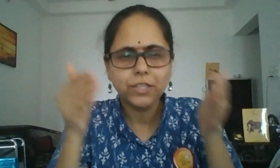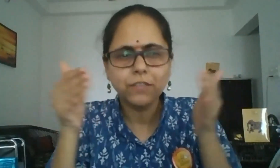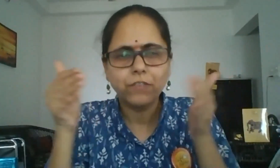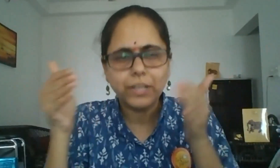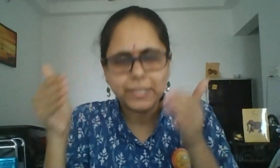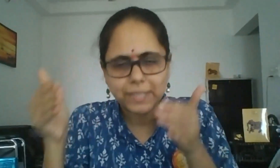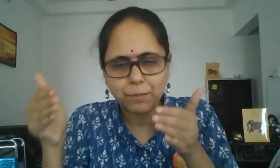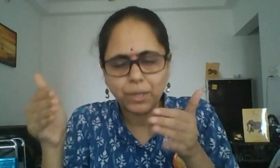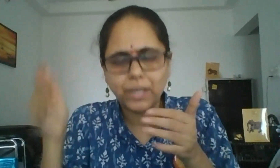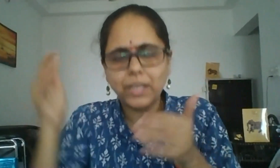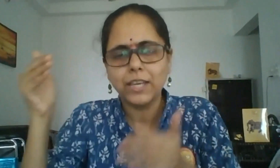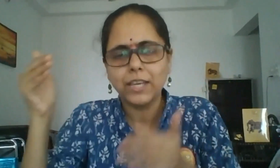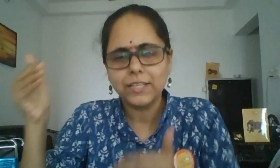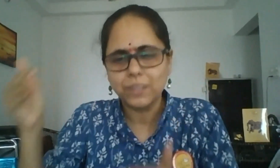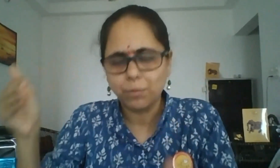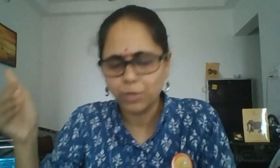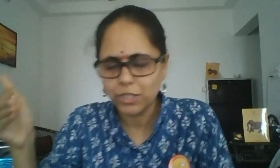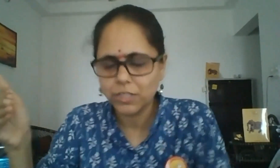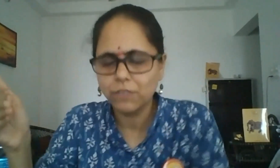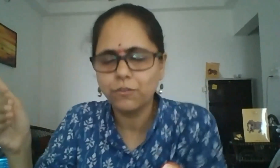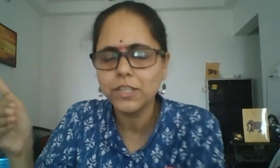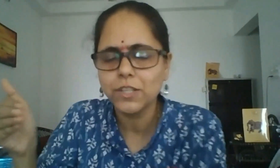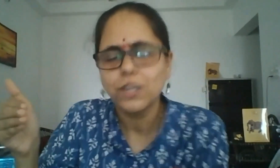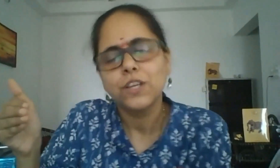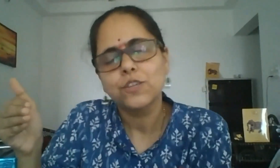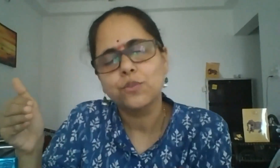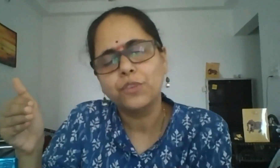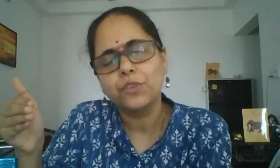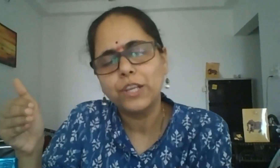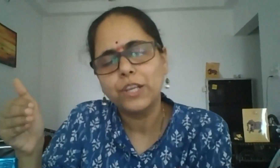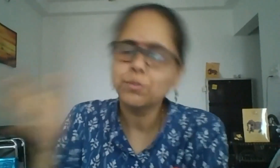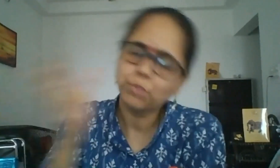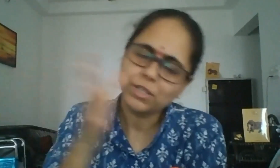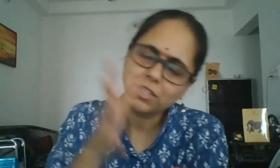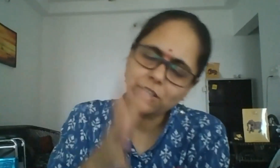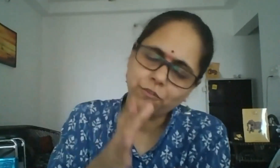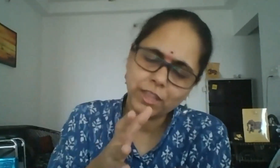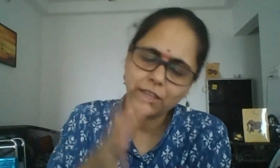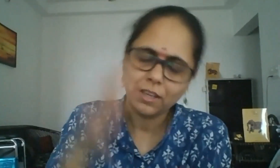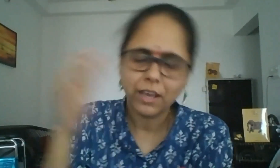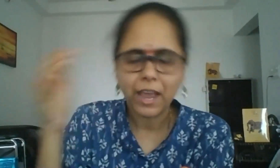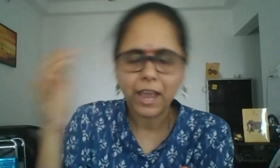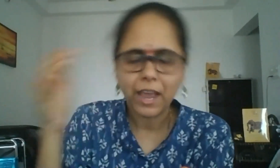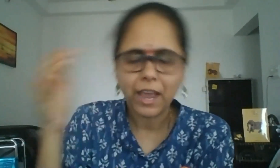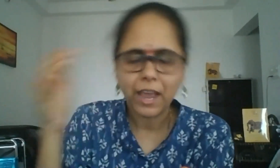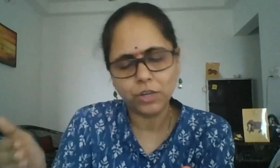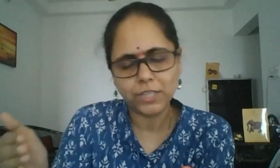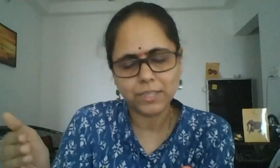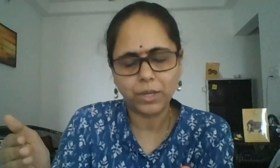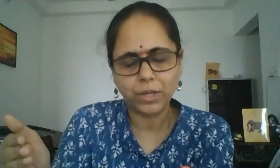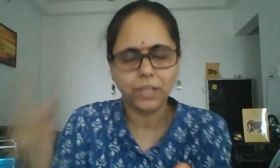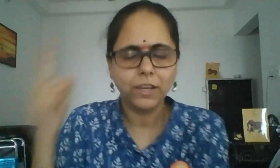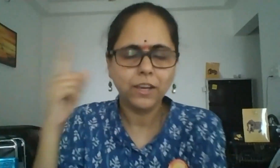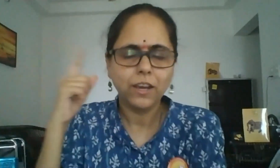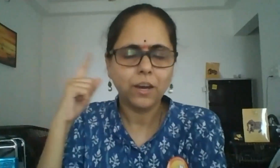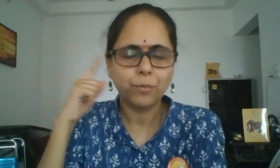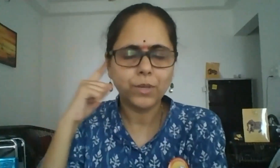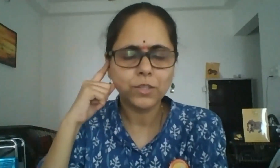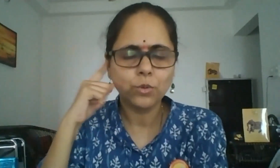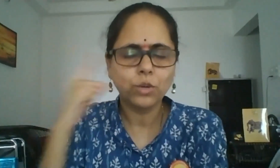with disability is a person first, so we will use person with and without disability. A person who can't